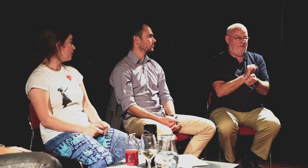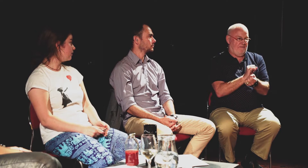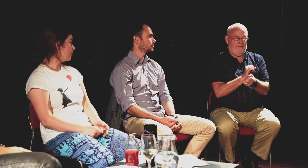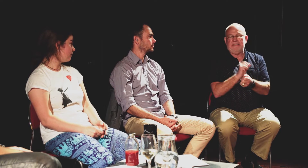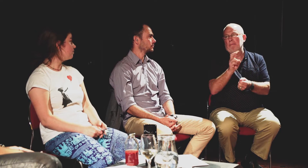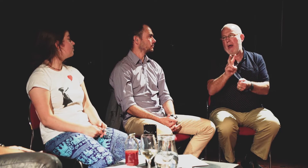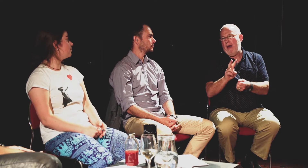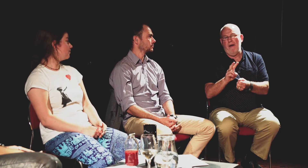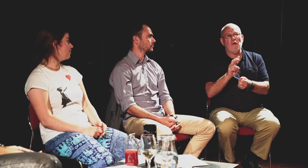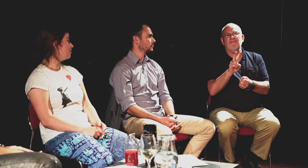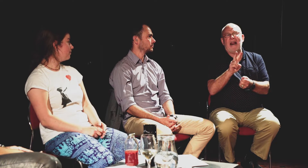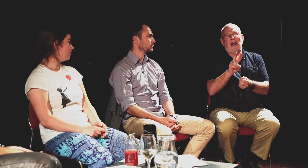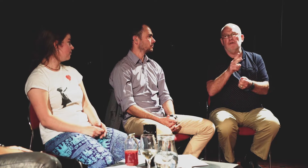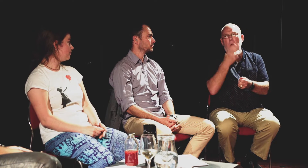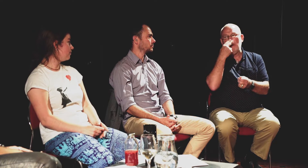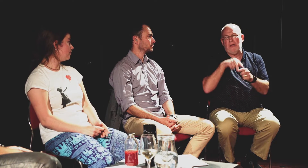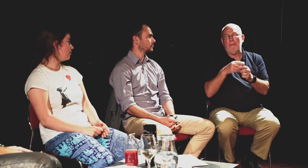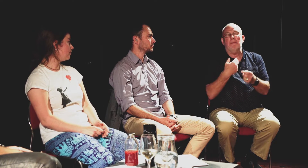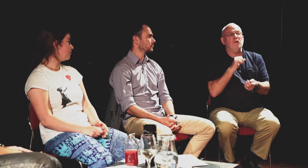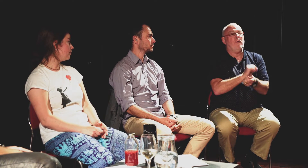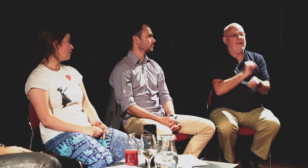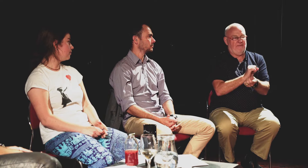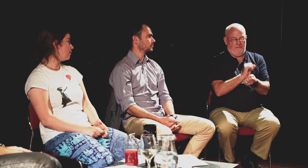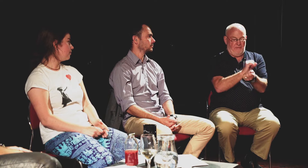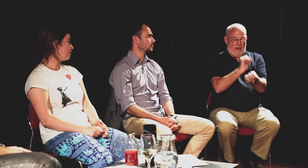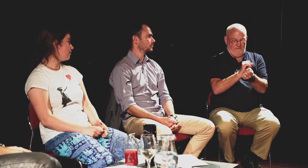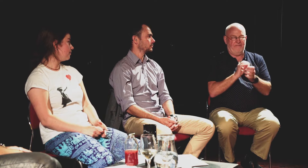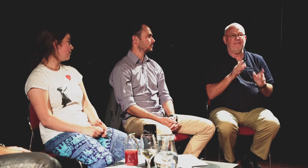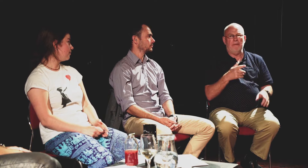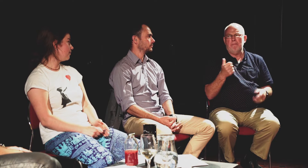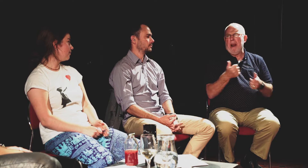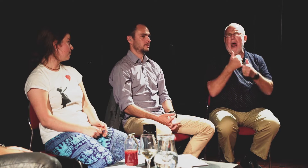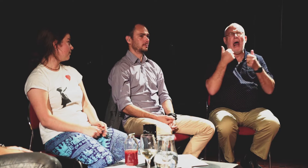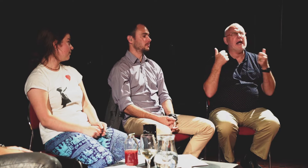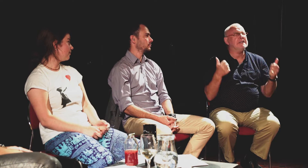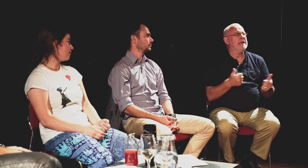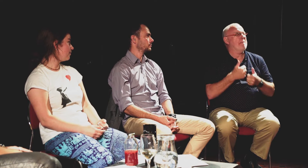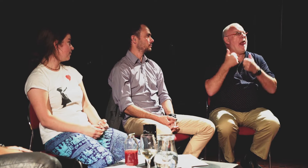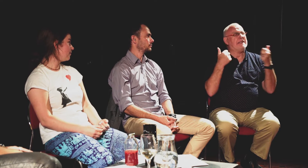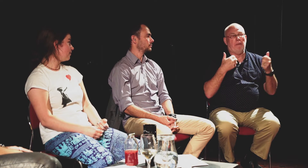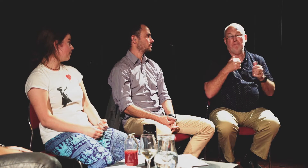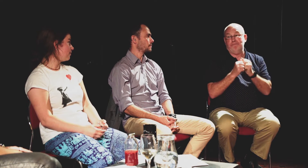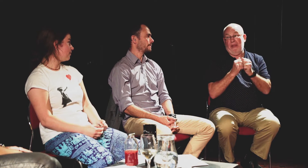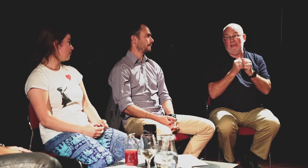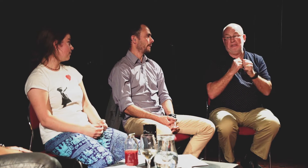I grew up in School for the Deaf. At that stage it was called Sumner, now it's called Van Ash. And we